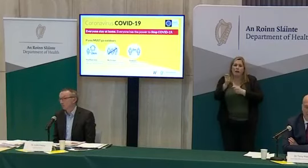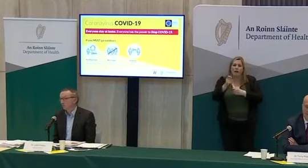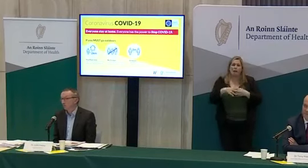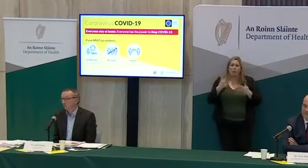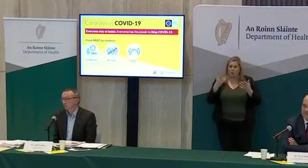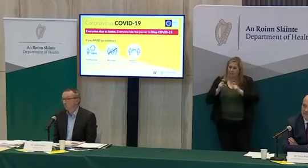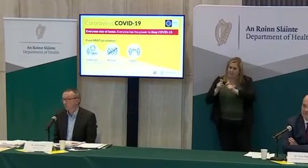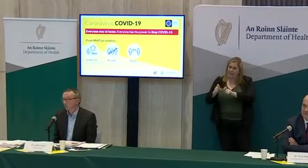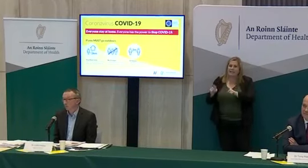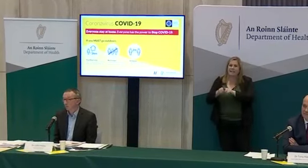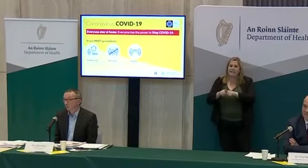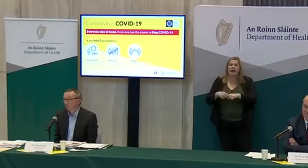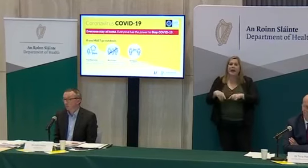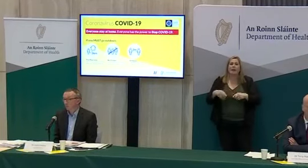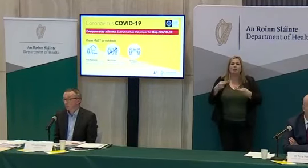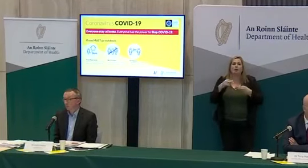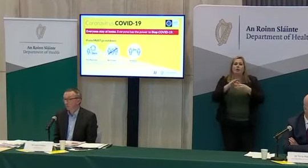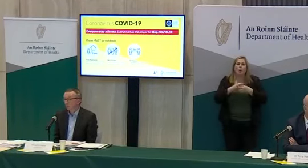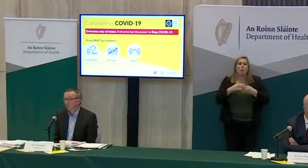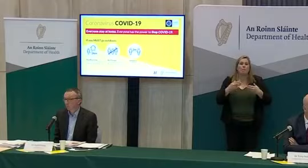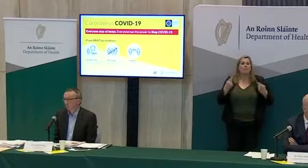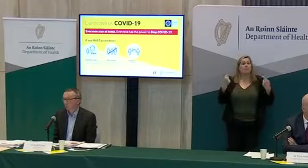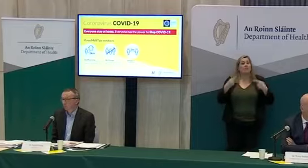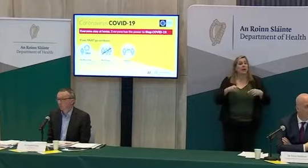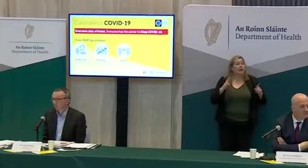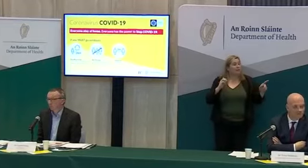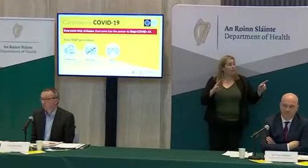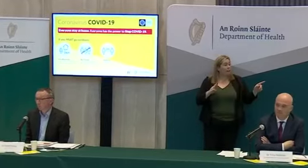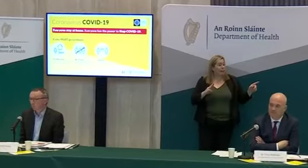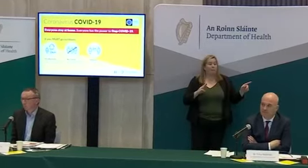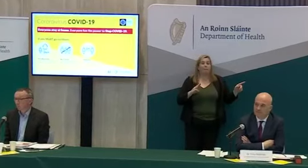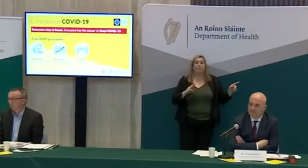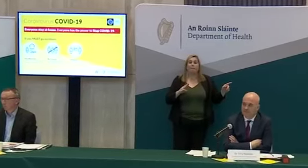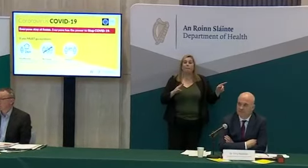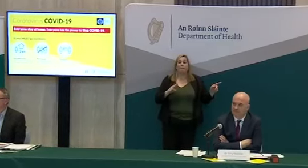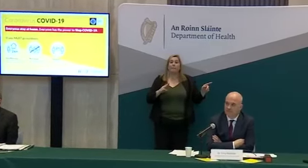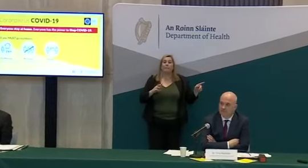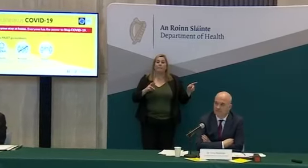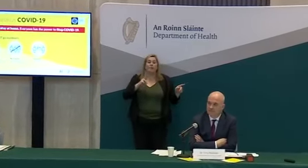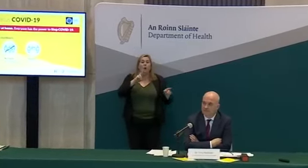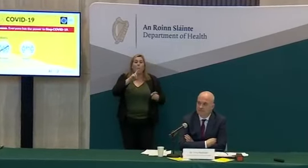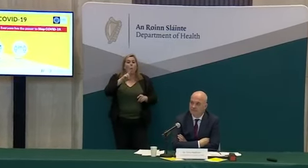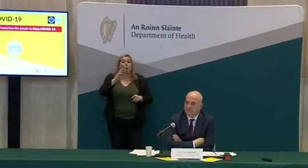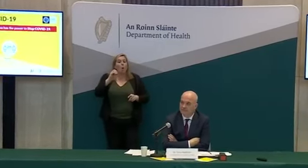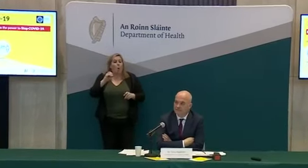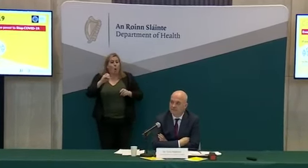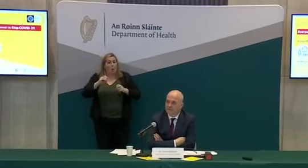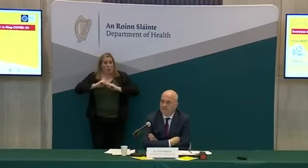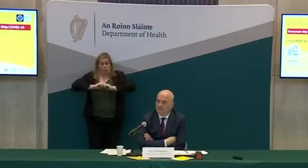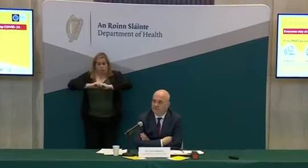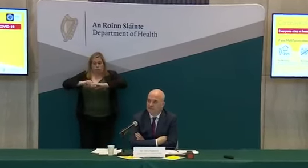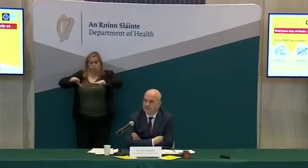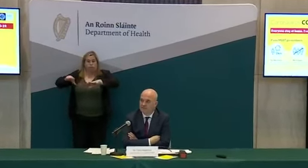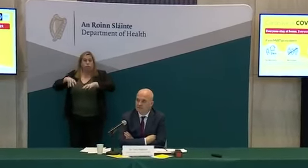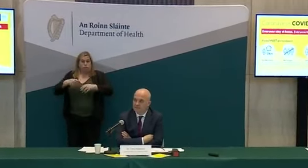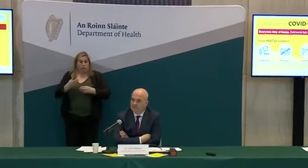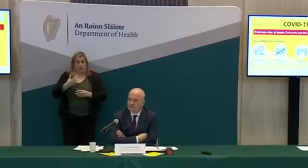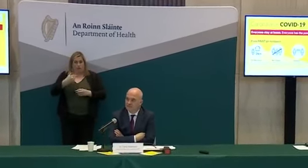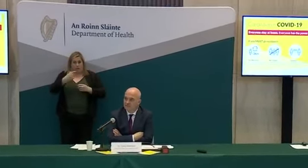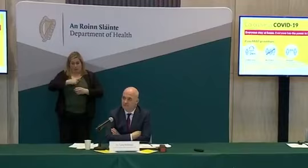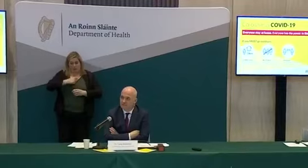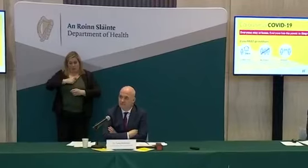Finally, for Philip, so the RNOT it's taken a fairly gargantuan effort on both the part of the state